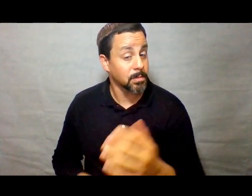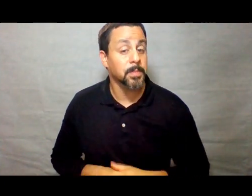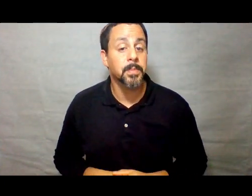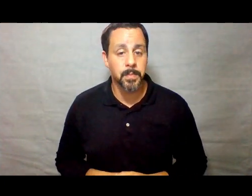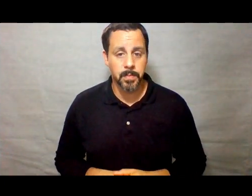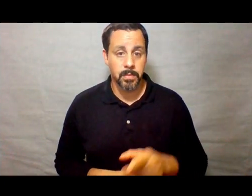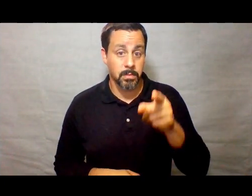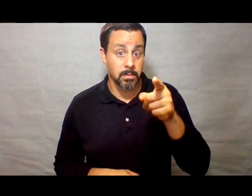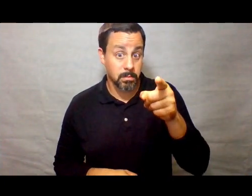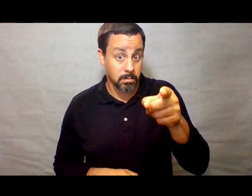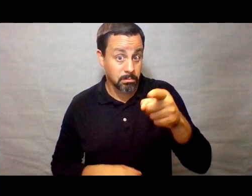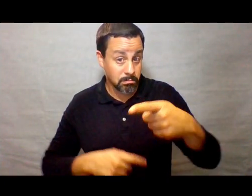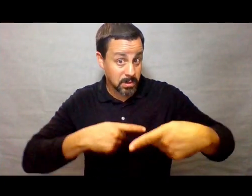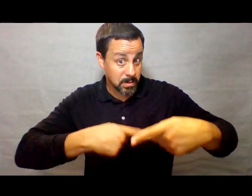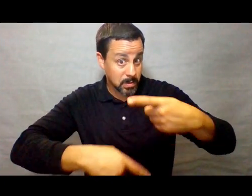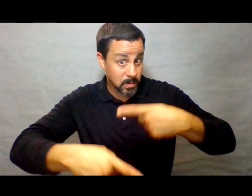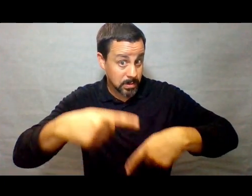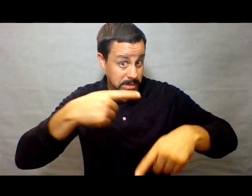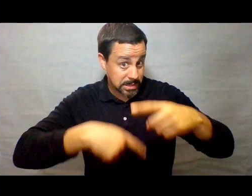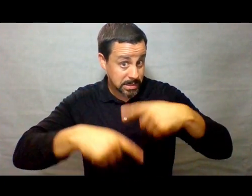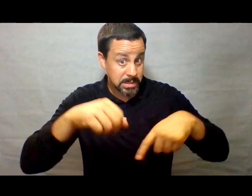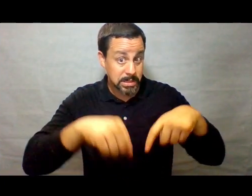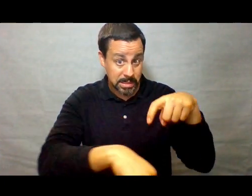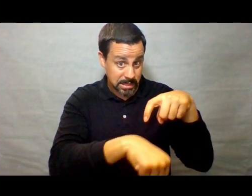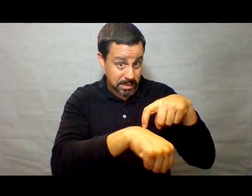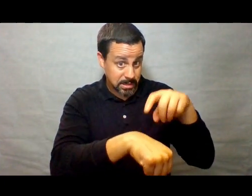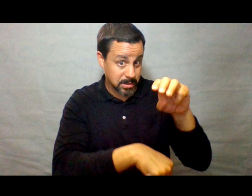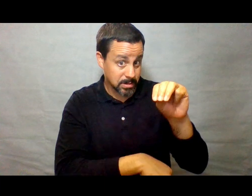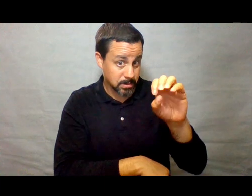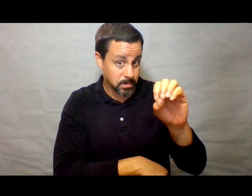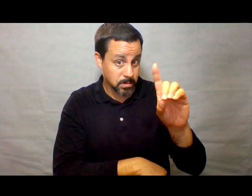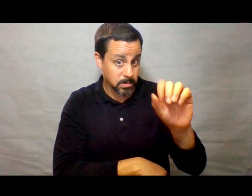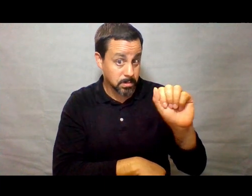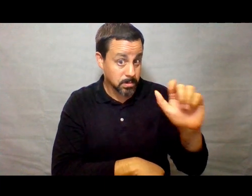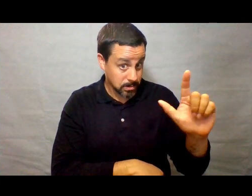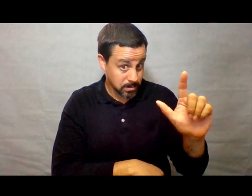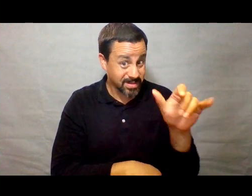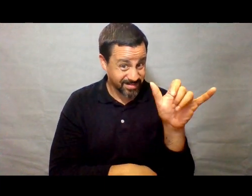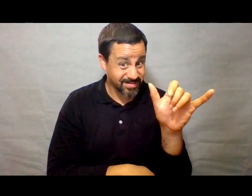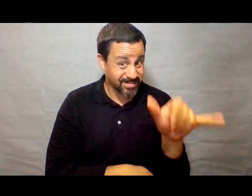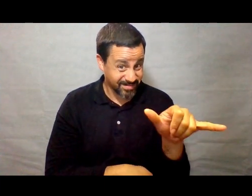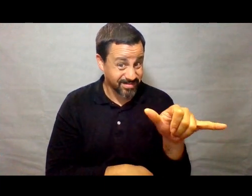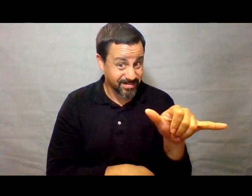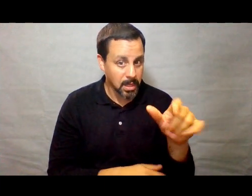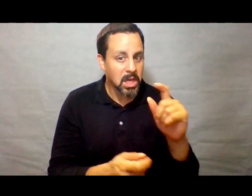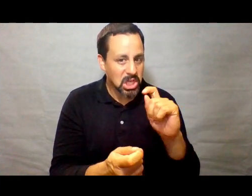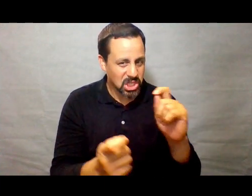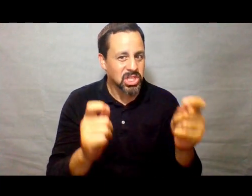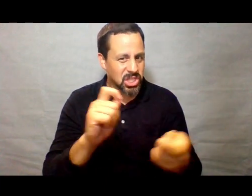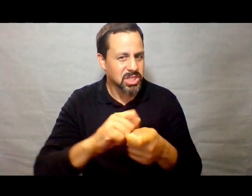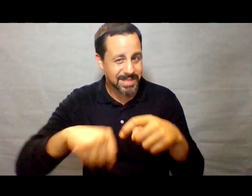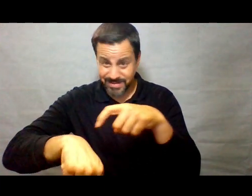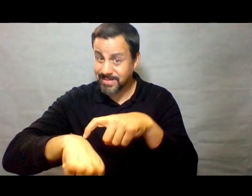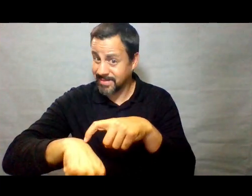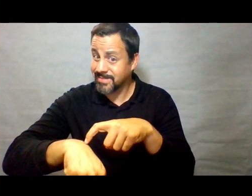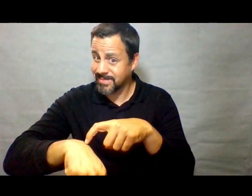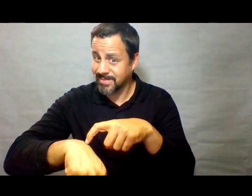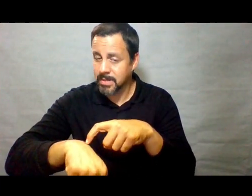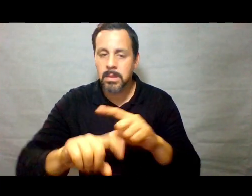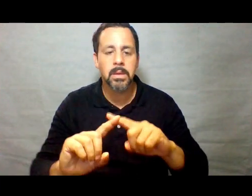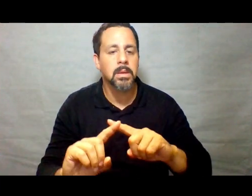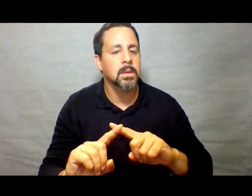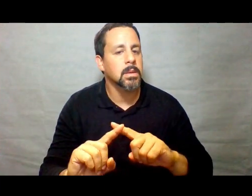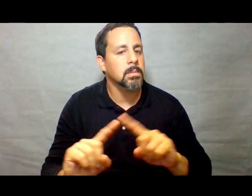It's important to notice that time modals change the tense in a sentence, but they don't give a